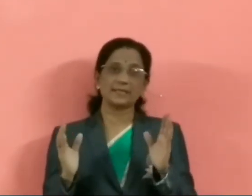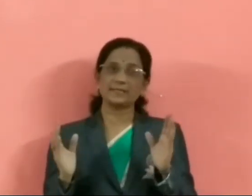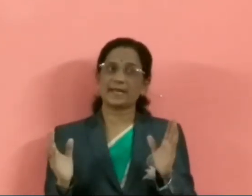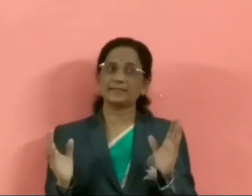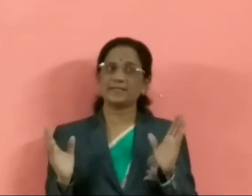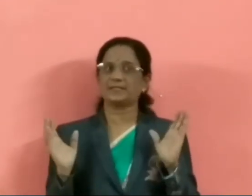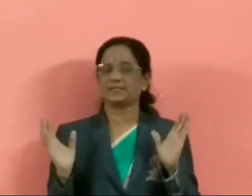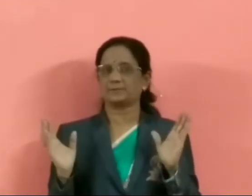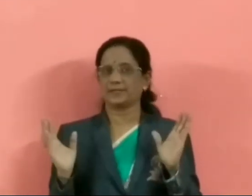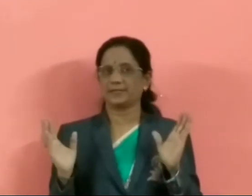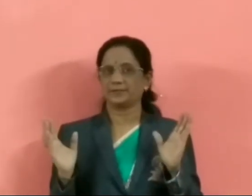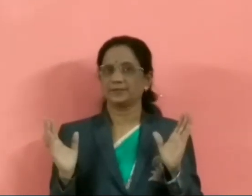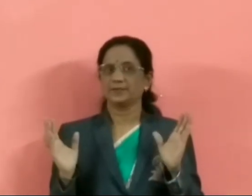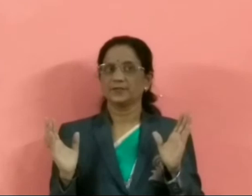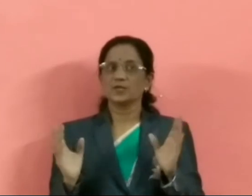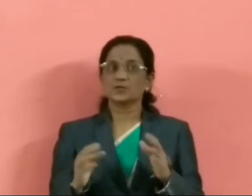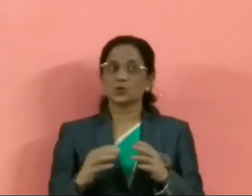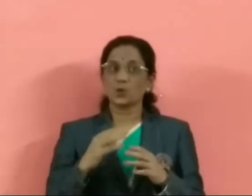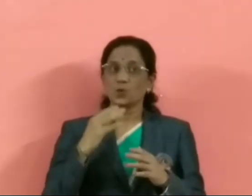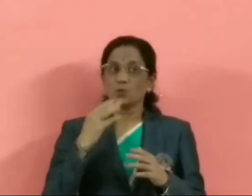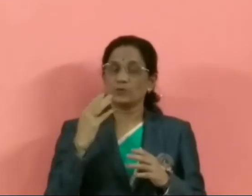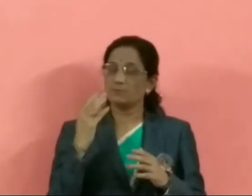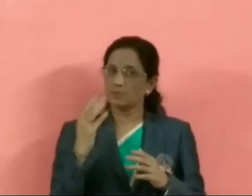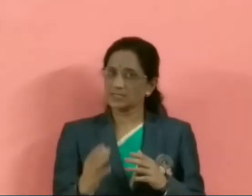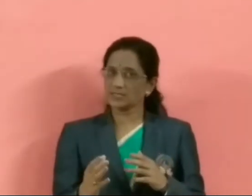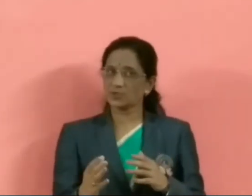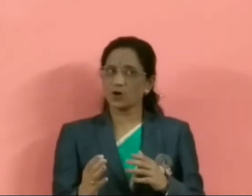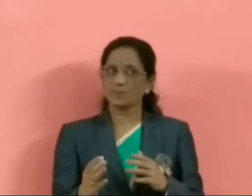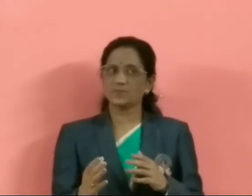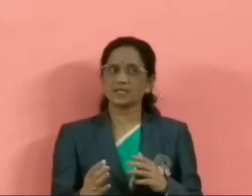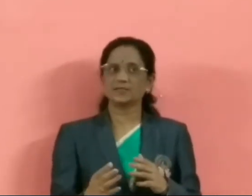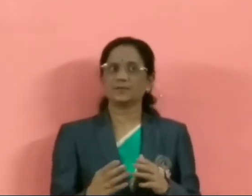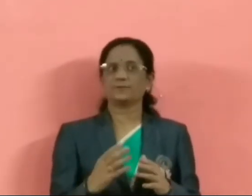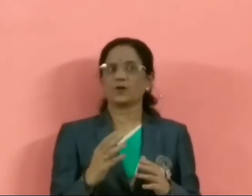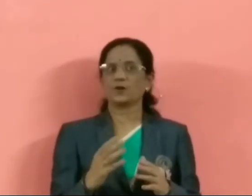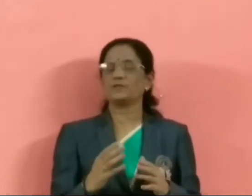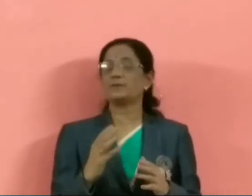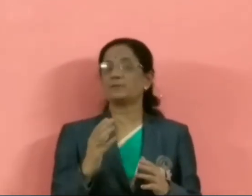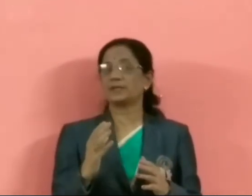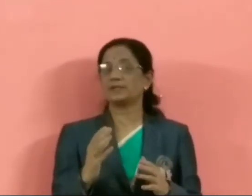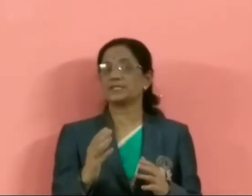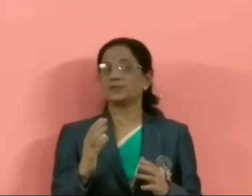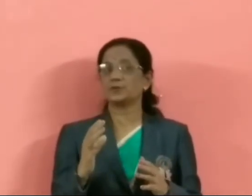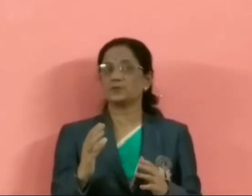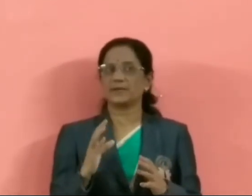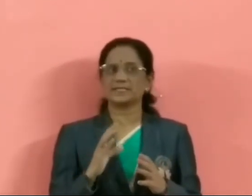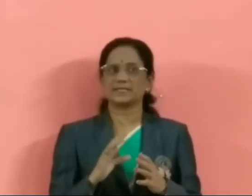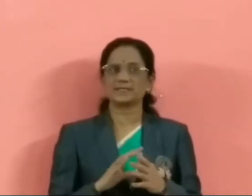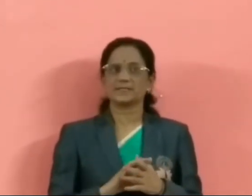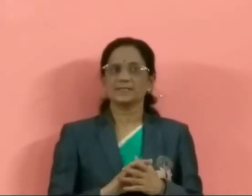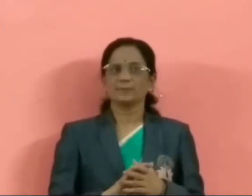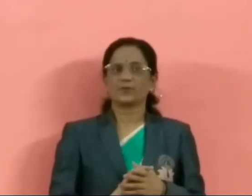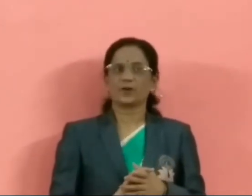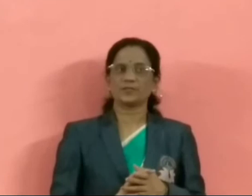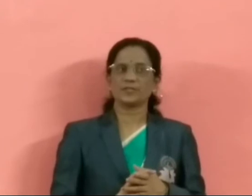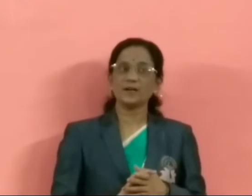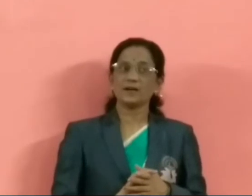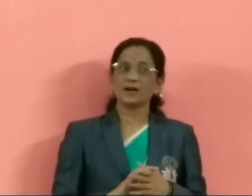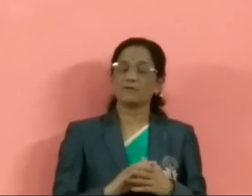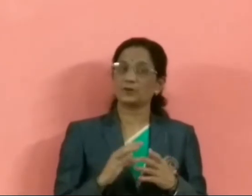than the treatment. So, we must observe the following preventive measures for our